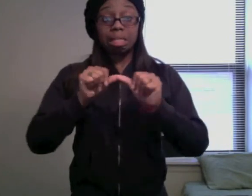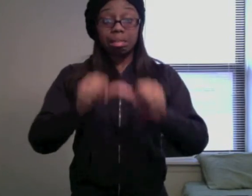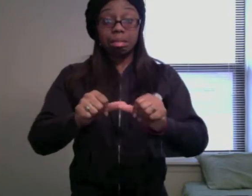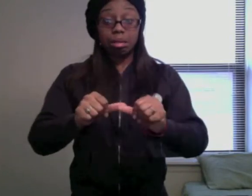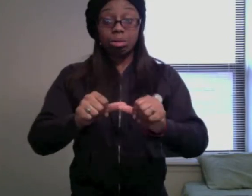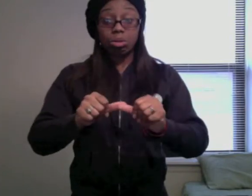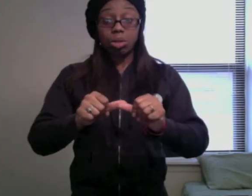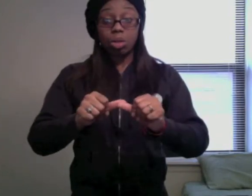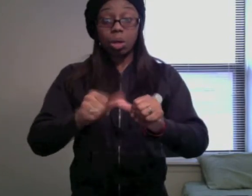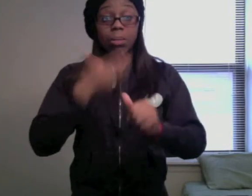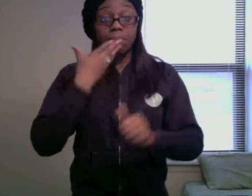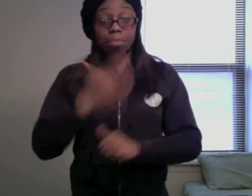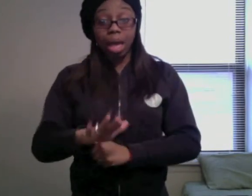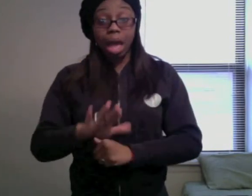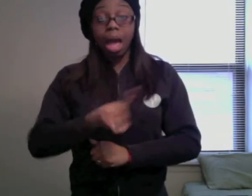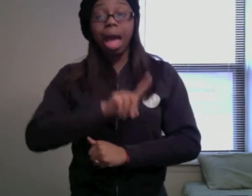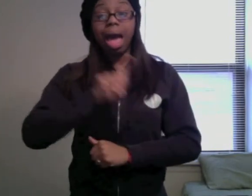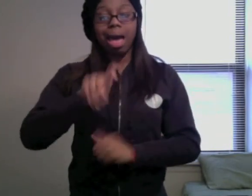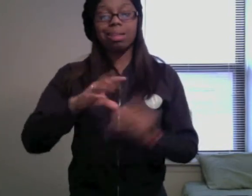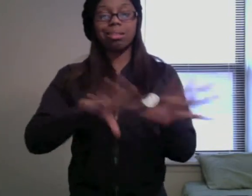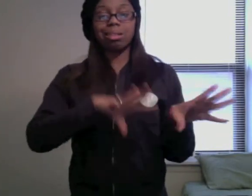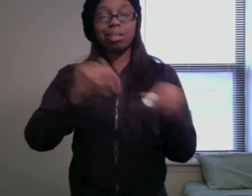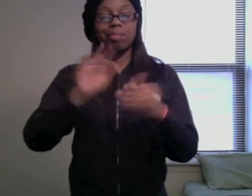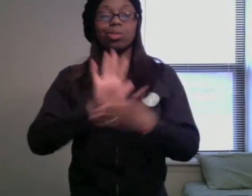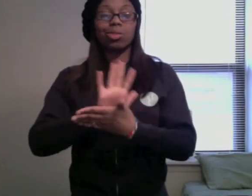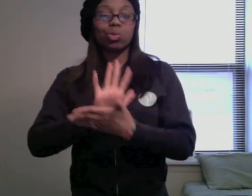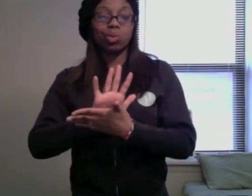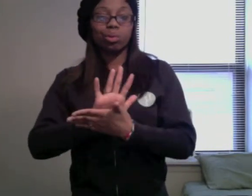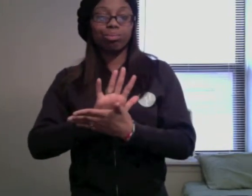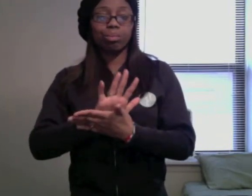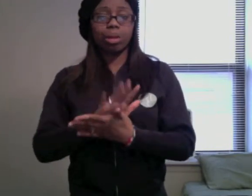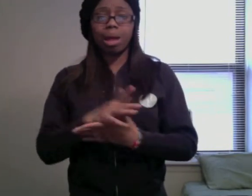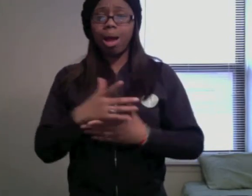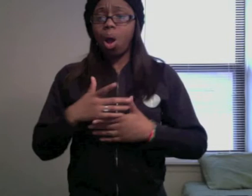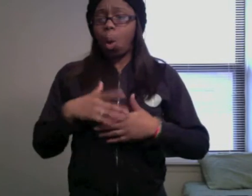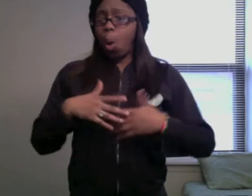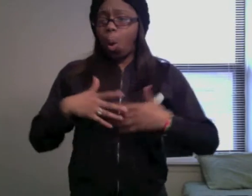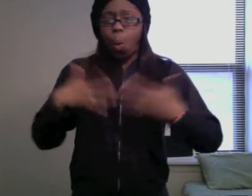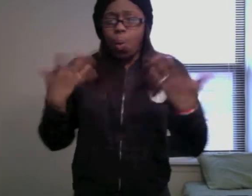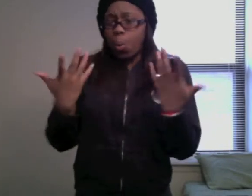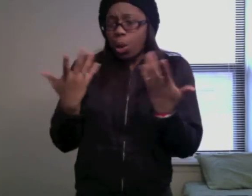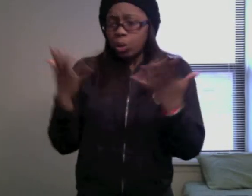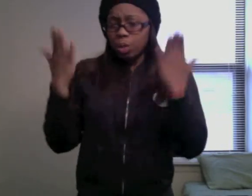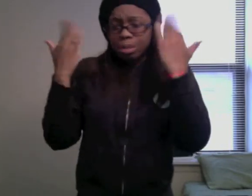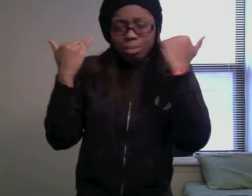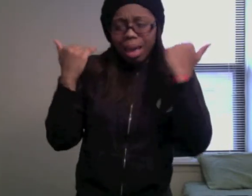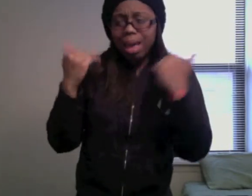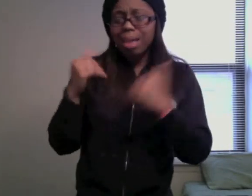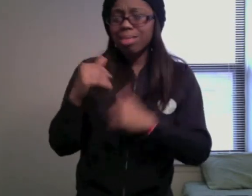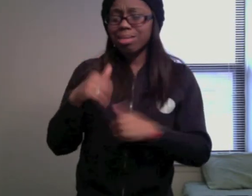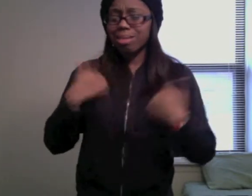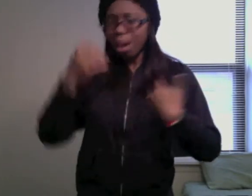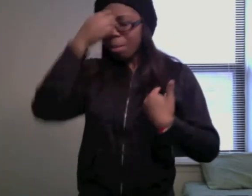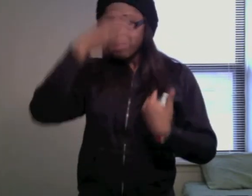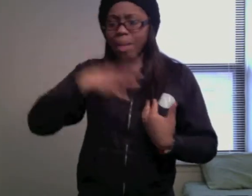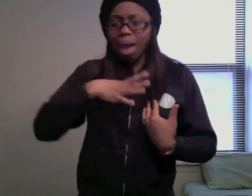asked to leave the school. "Well, what do you expect?" replied the young man. "I only have an IQ of